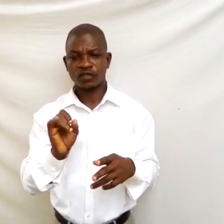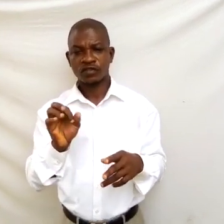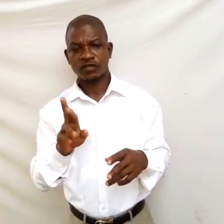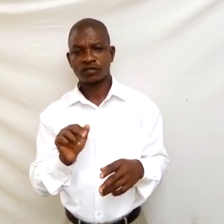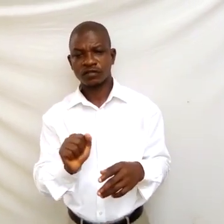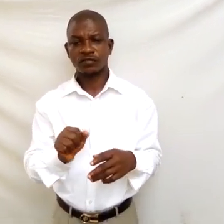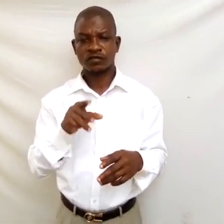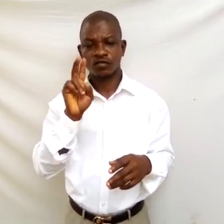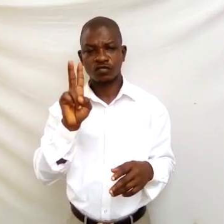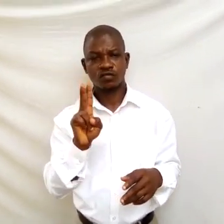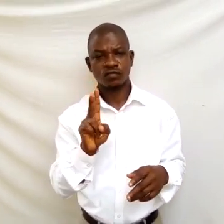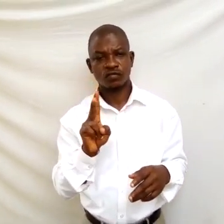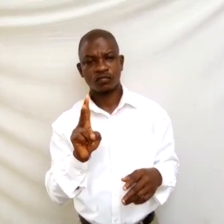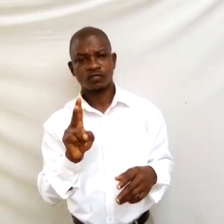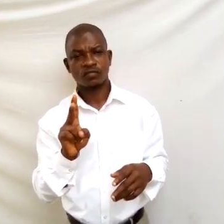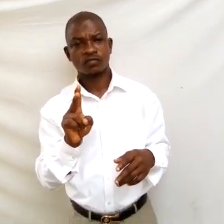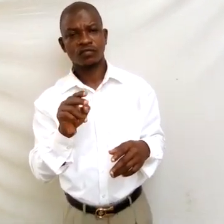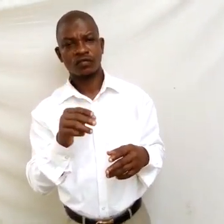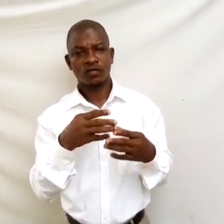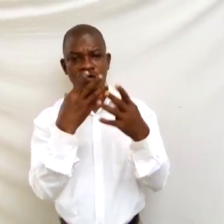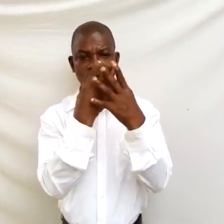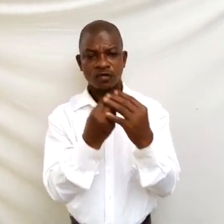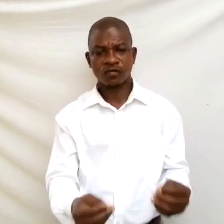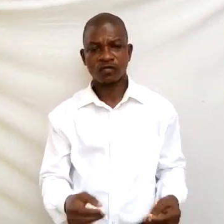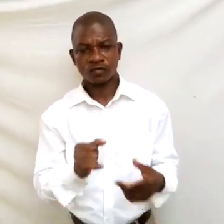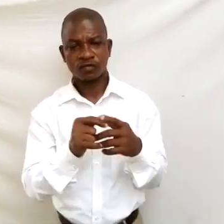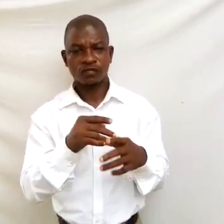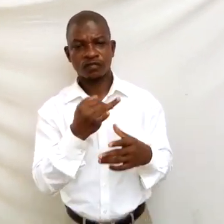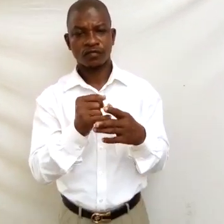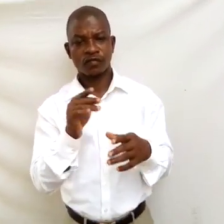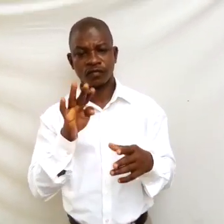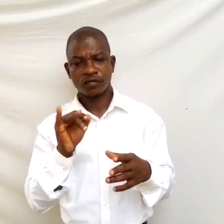2. Solve problems involving binary operation.